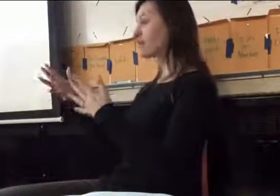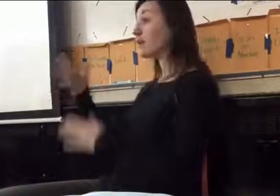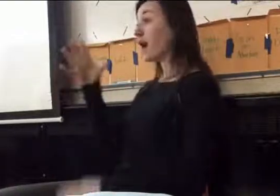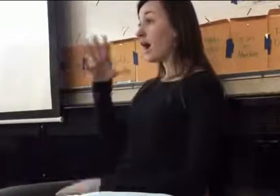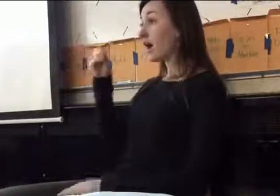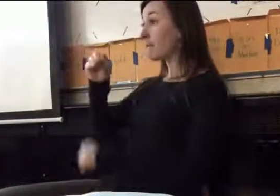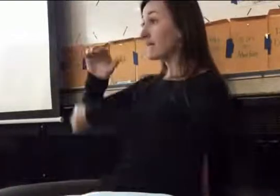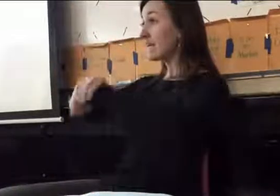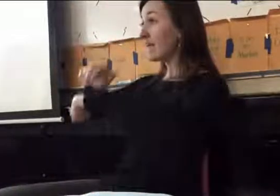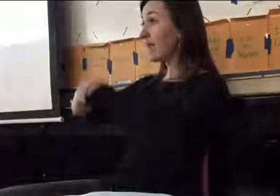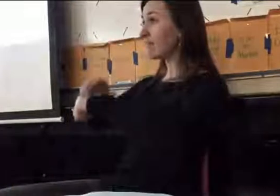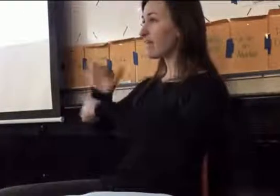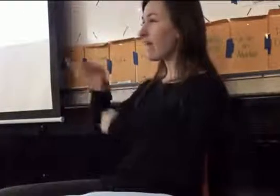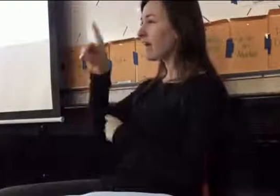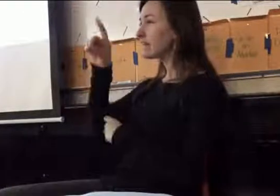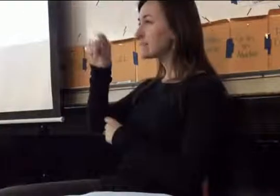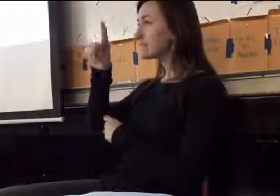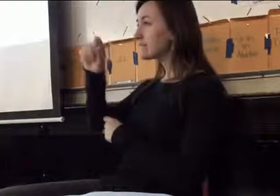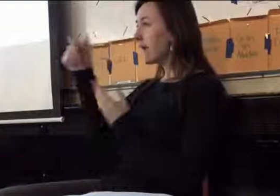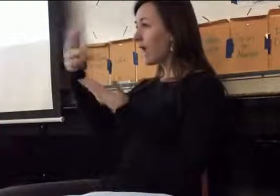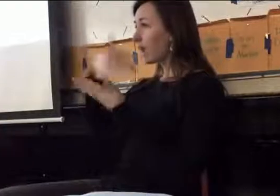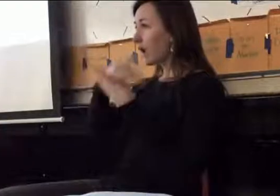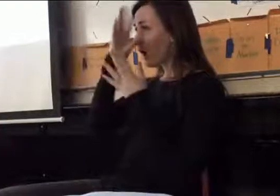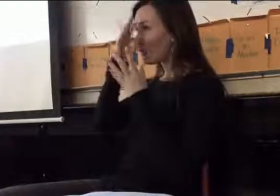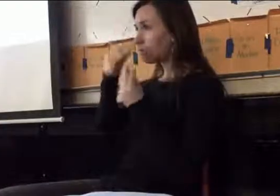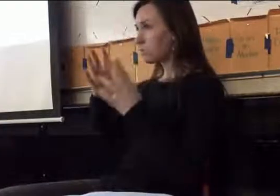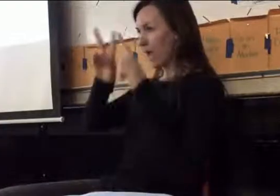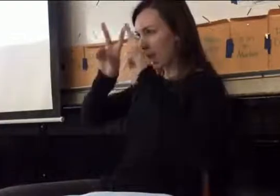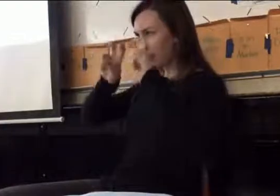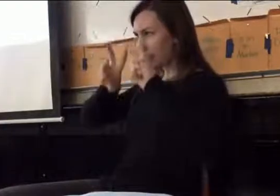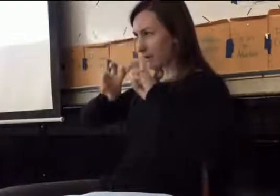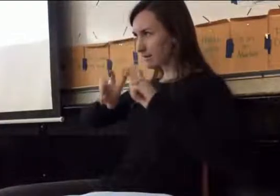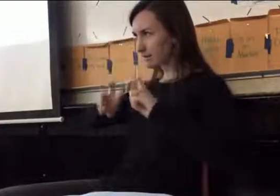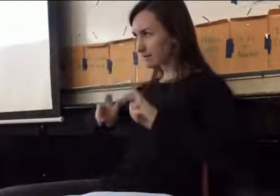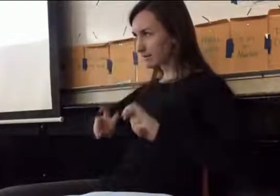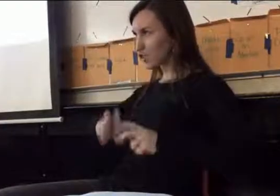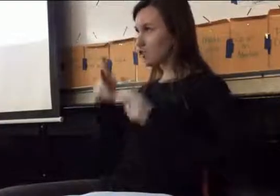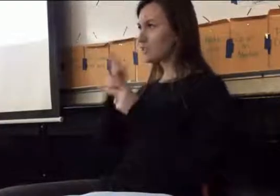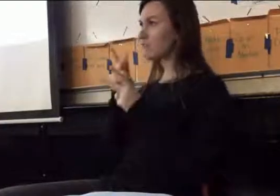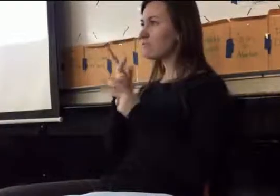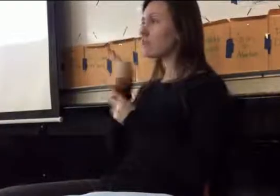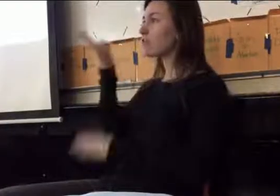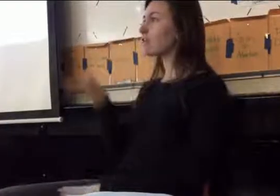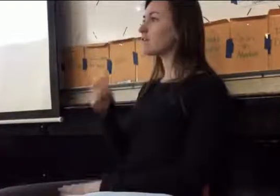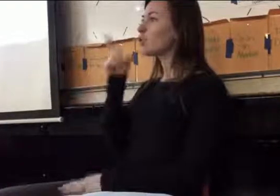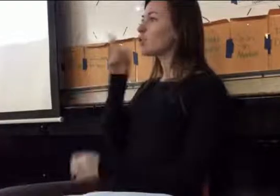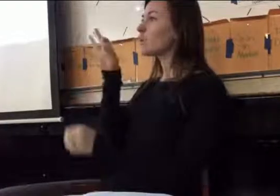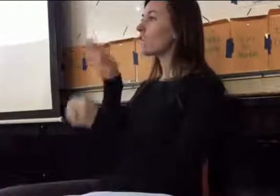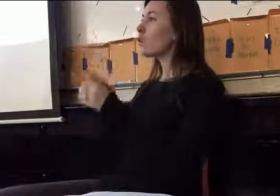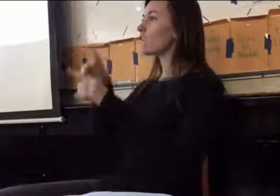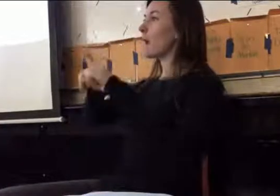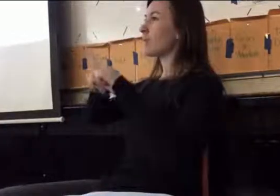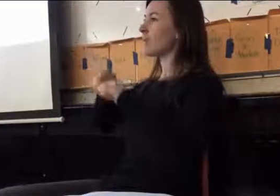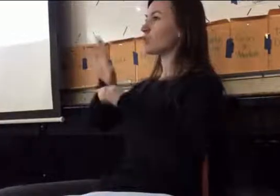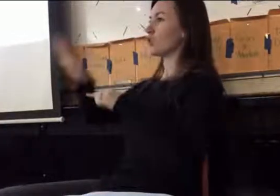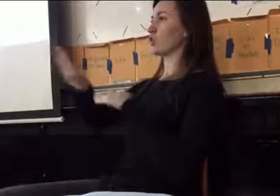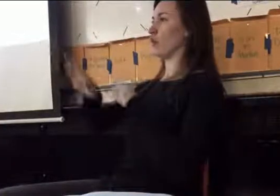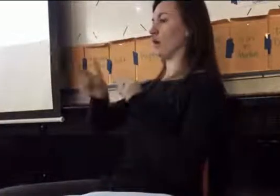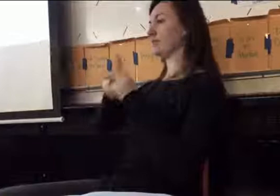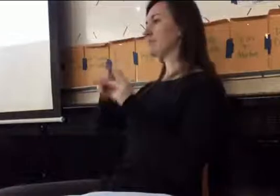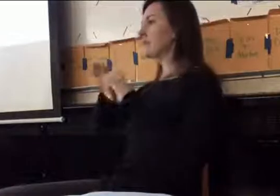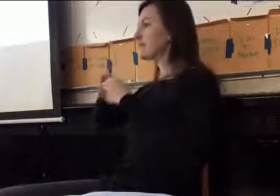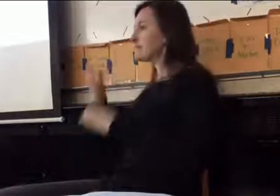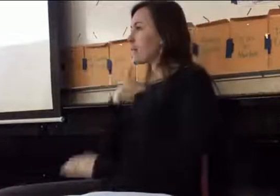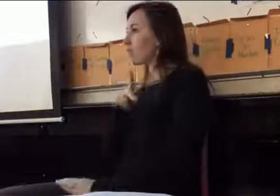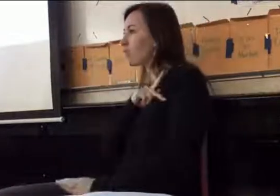was taking this data and analyzing it to figure out who you were going to vote for based on your demographics.